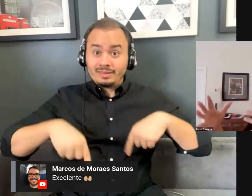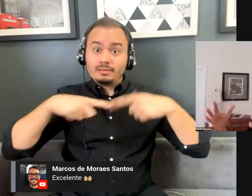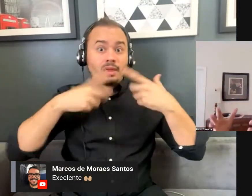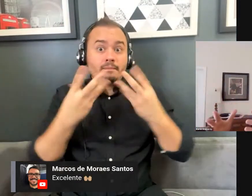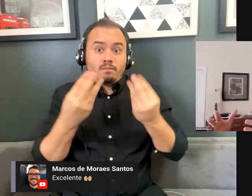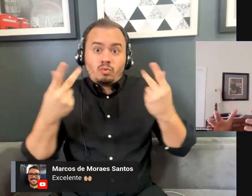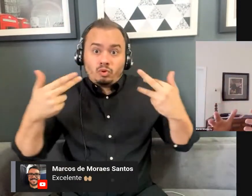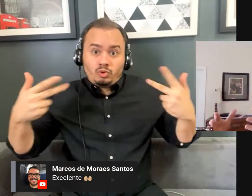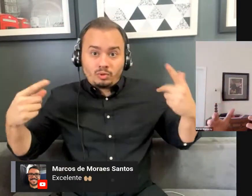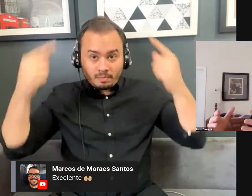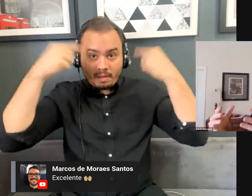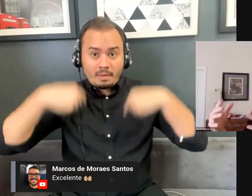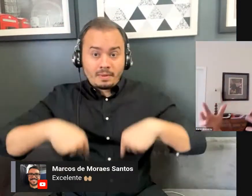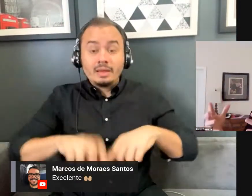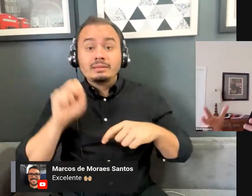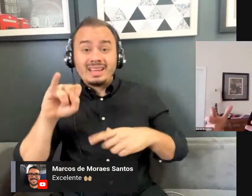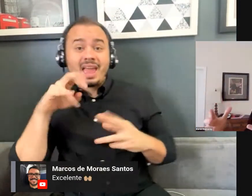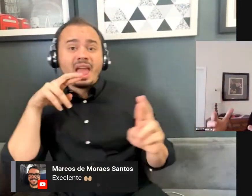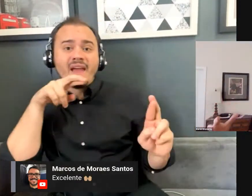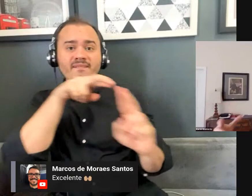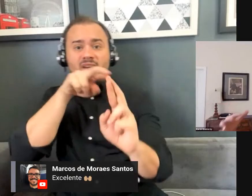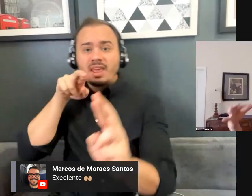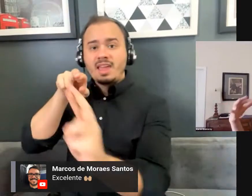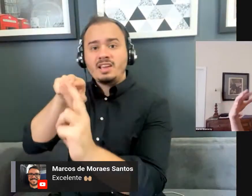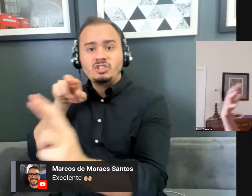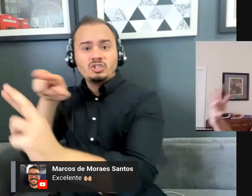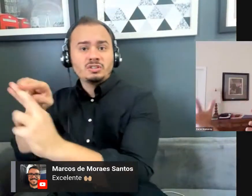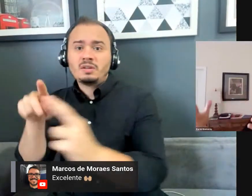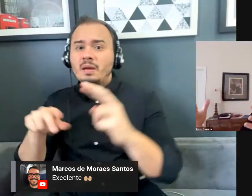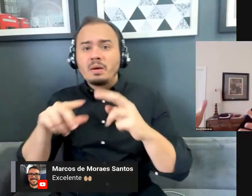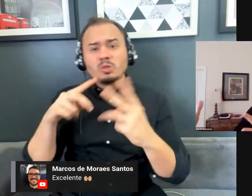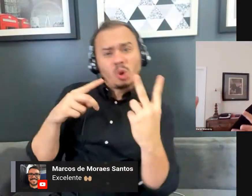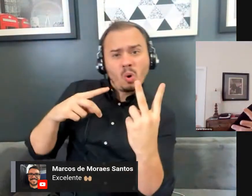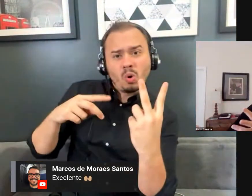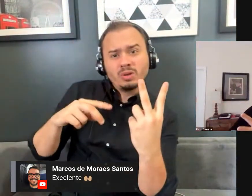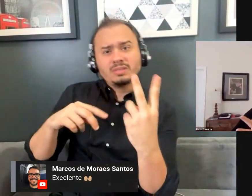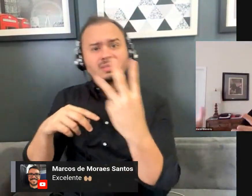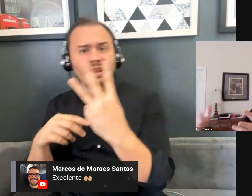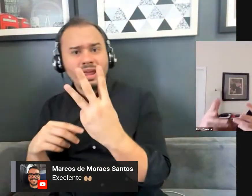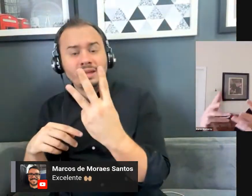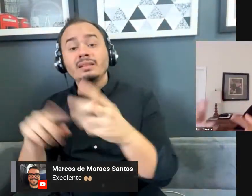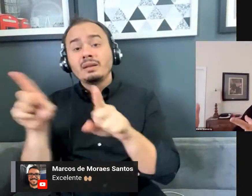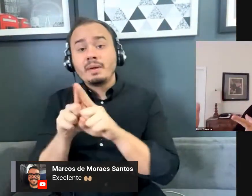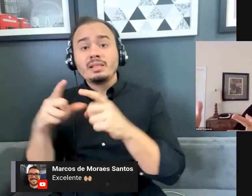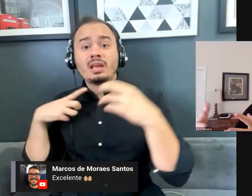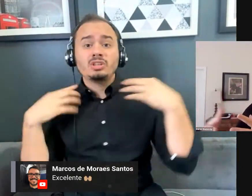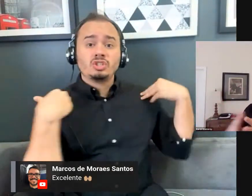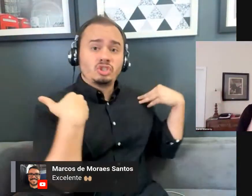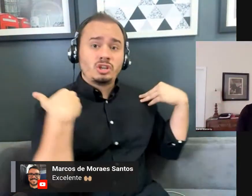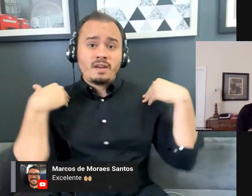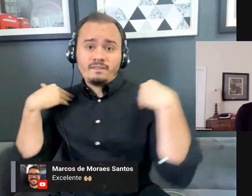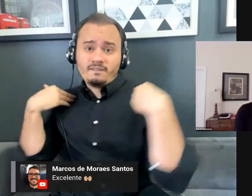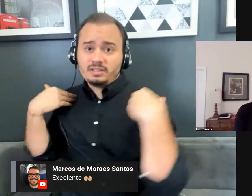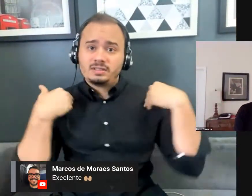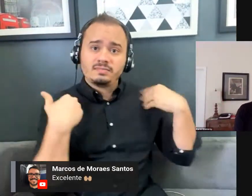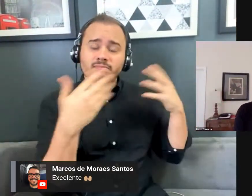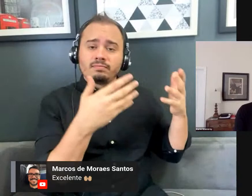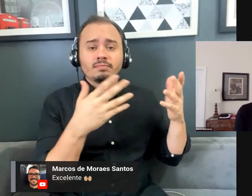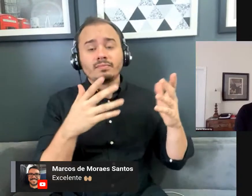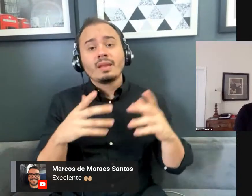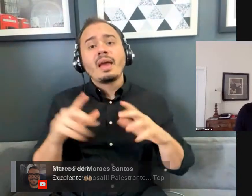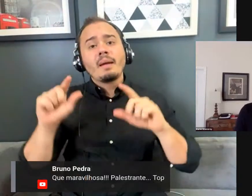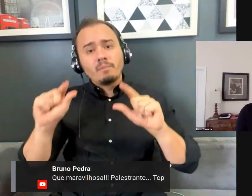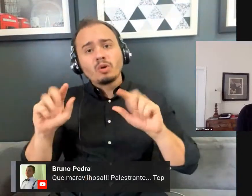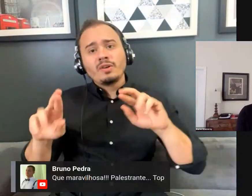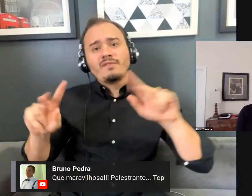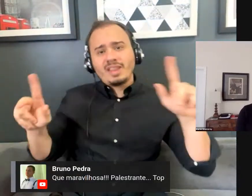contrasts that you have to keep track of. So I suspect that that type of language is going to engage different neural regions than